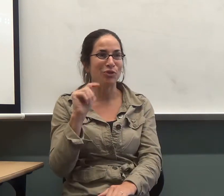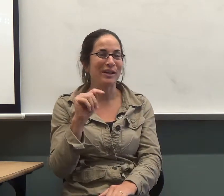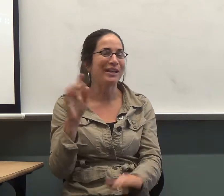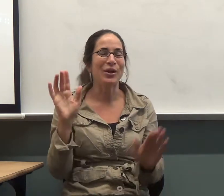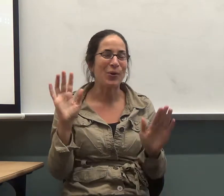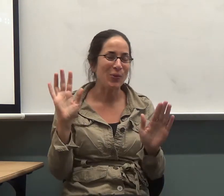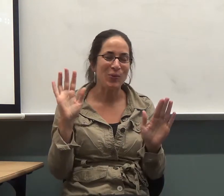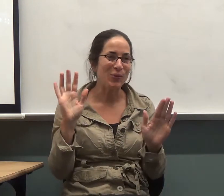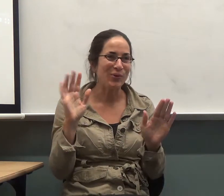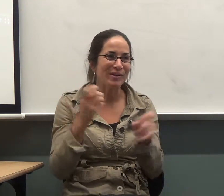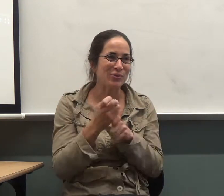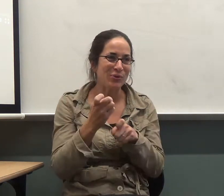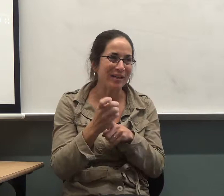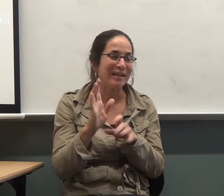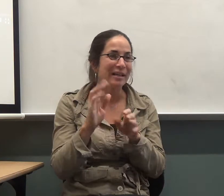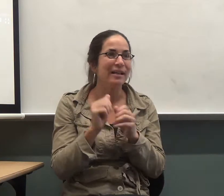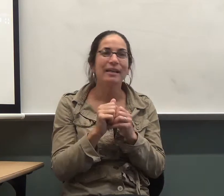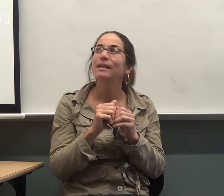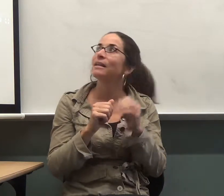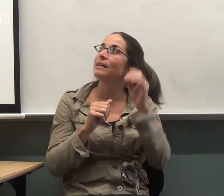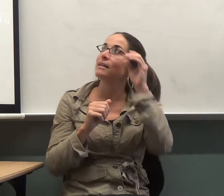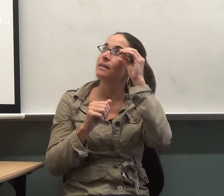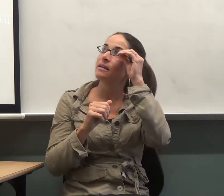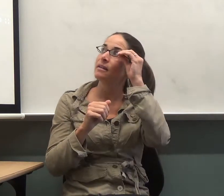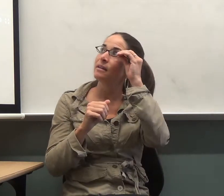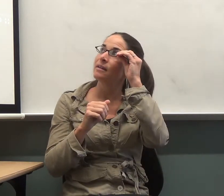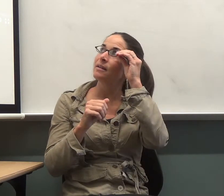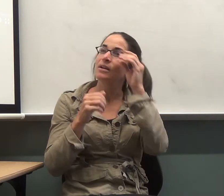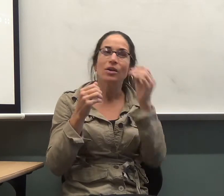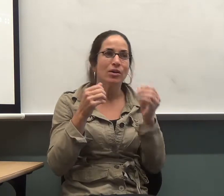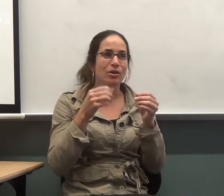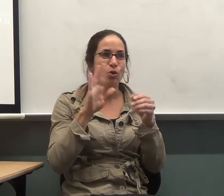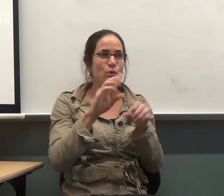Oh, But, what do you think your task is gonna be? Write a paragraph?